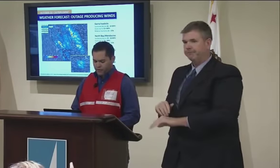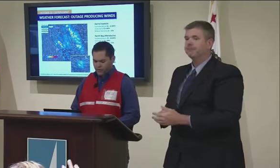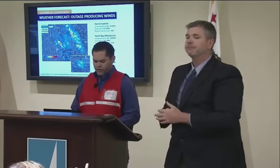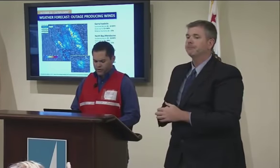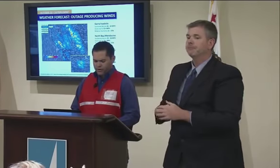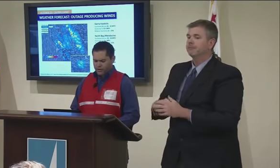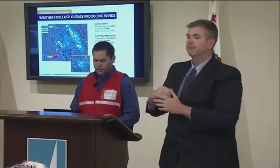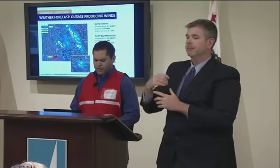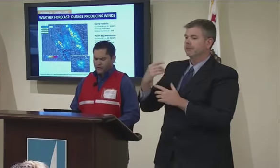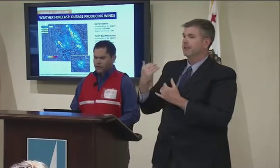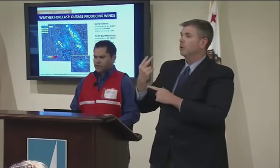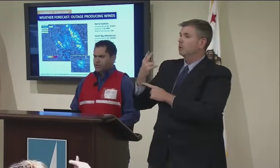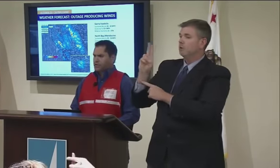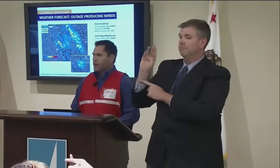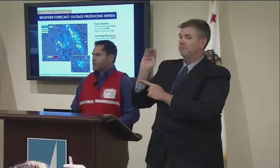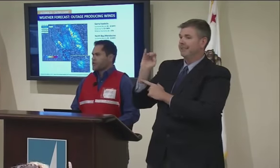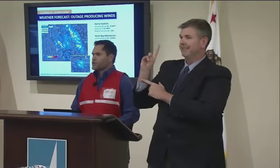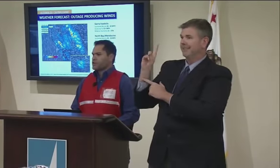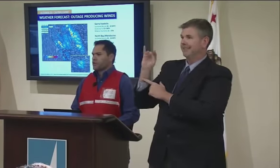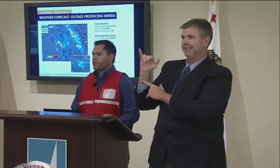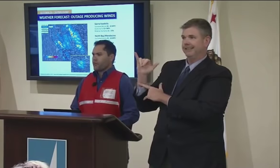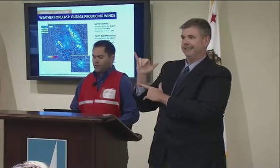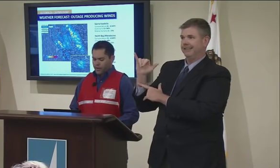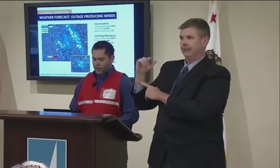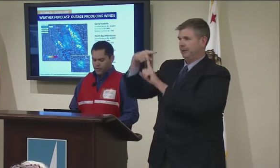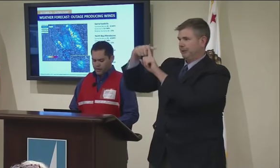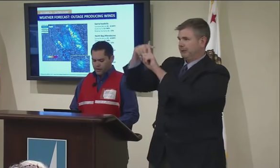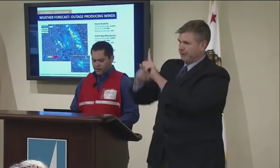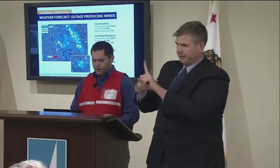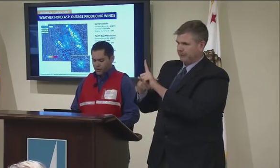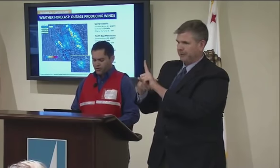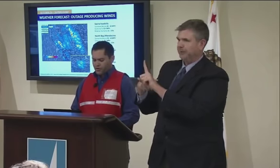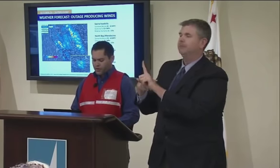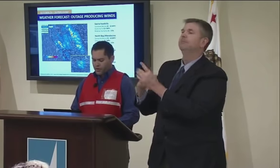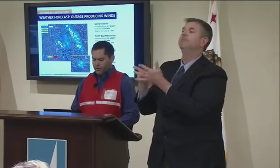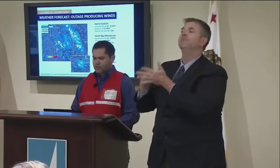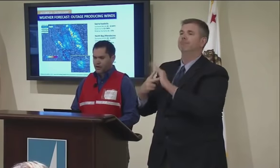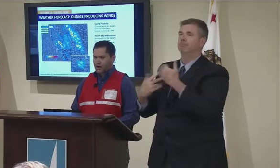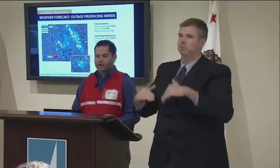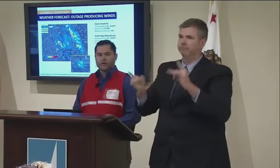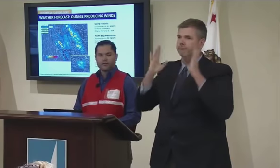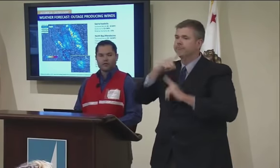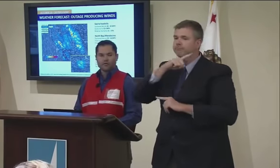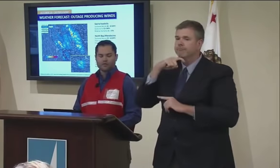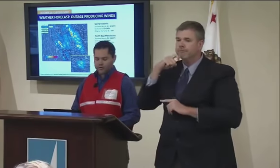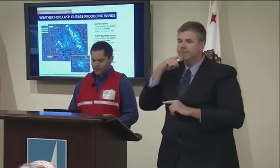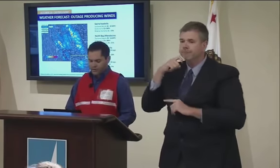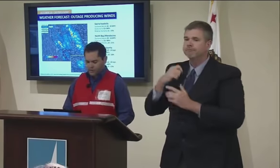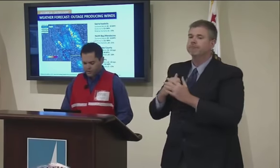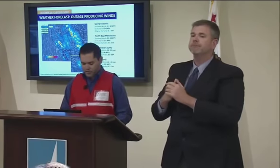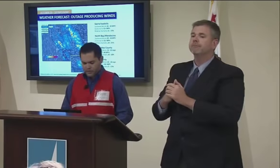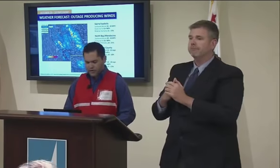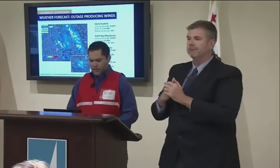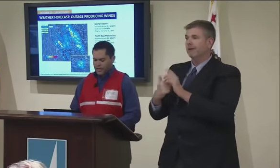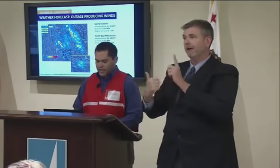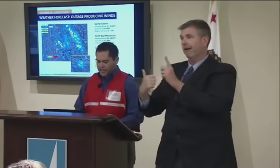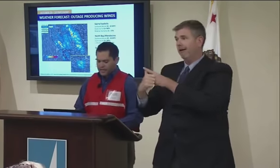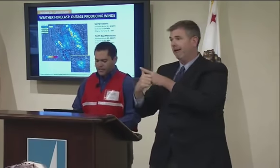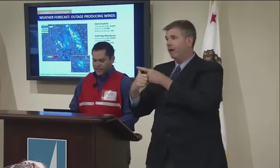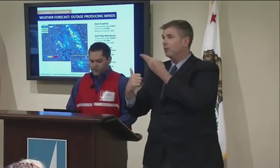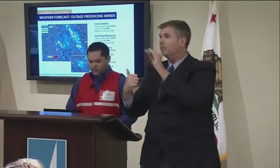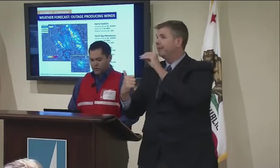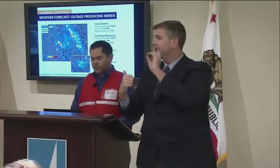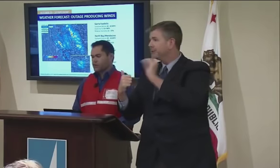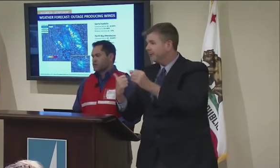Northern California. And so this combination of wind, low humidity and dry fuels on the surface